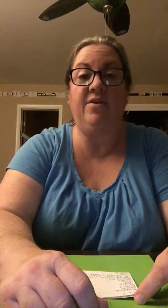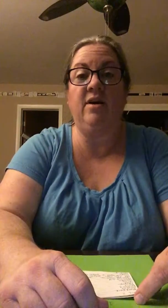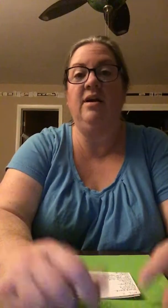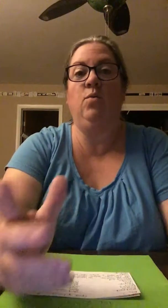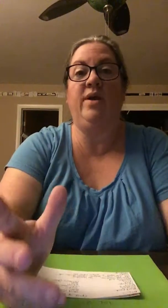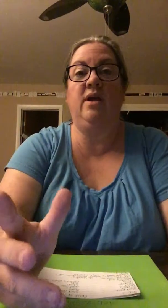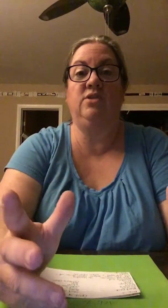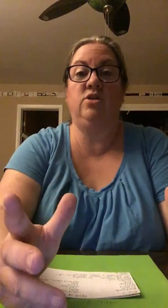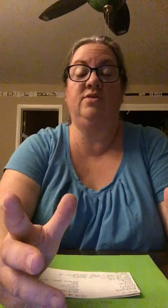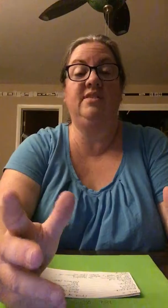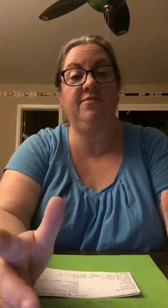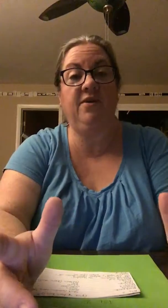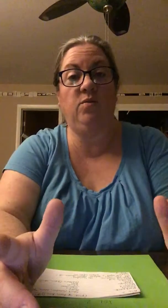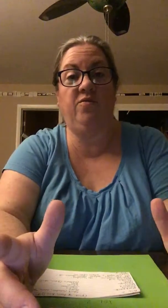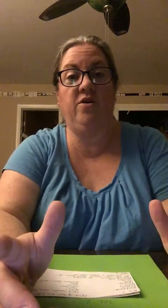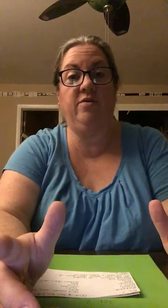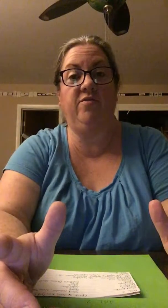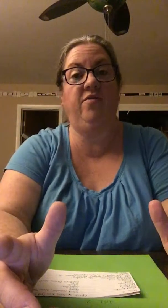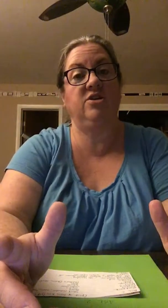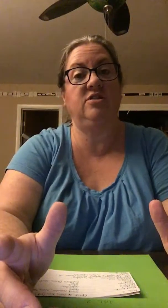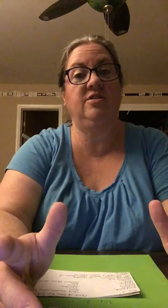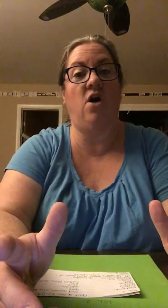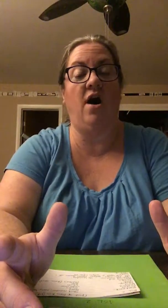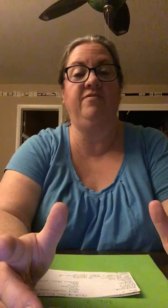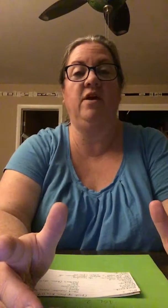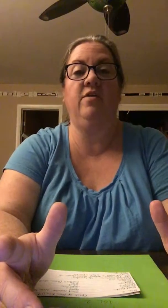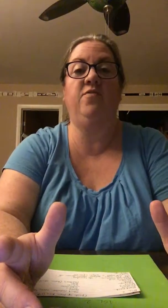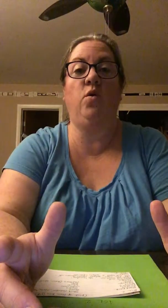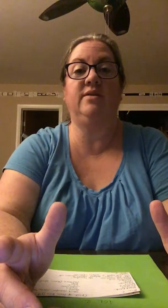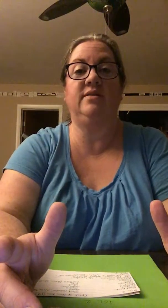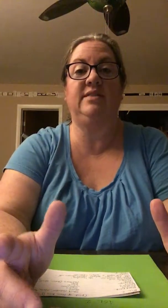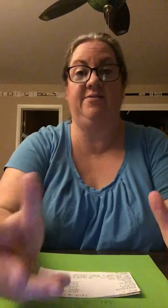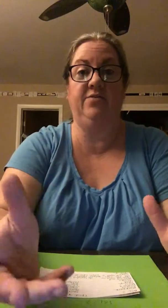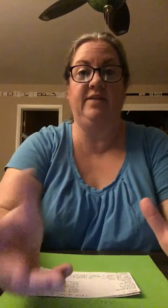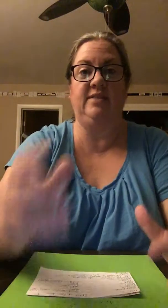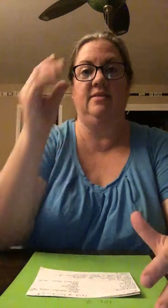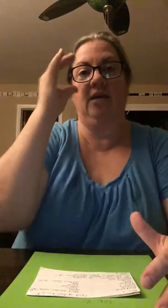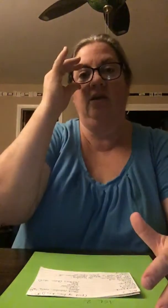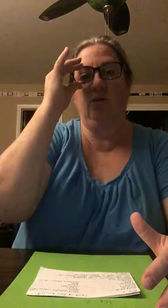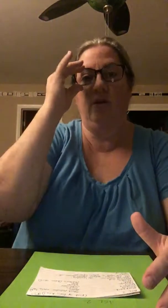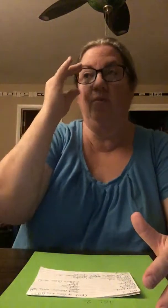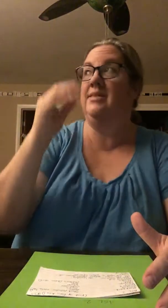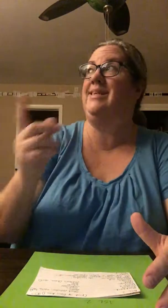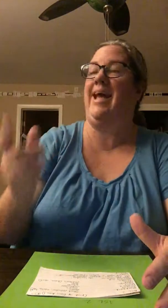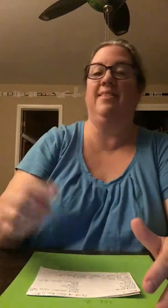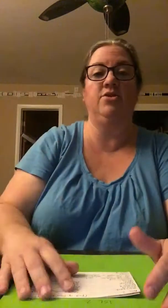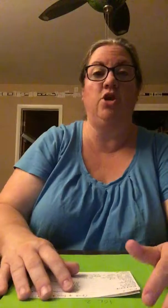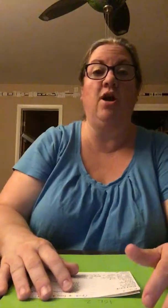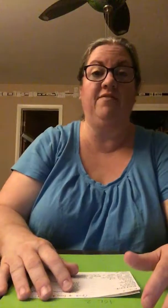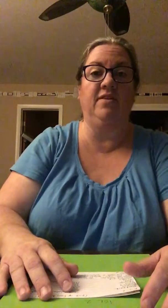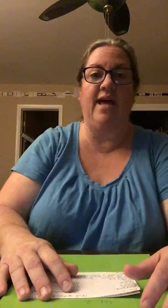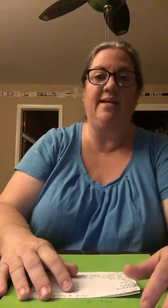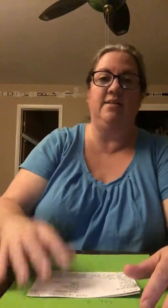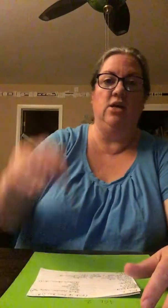However, we can also use different versions of off for different reasons. So in other words, turn off the light.